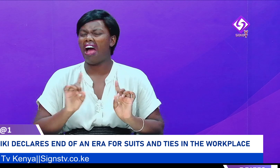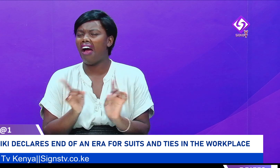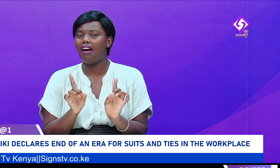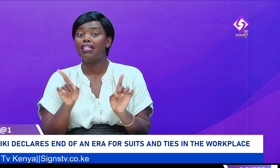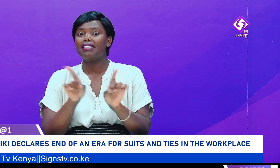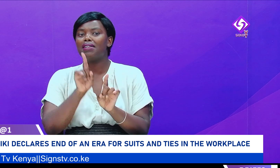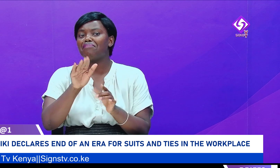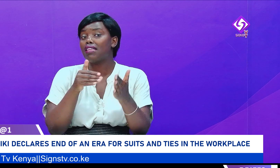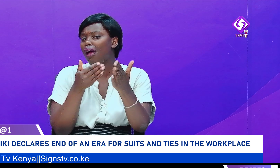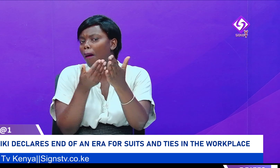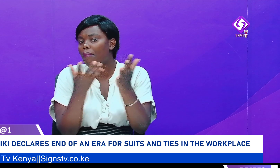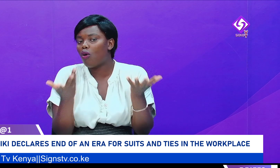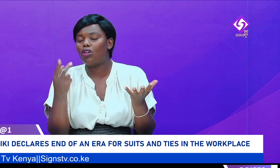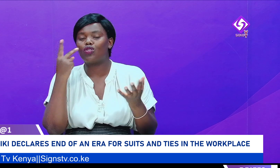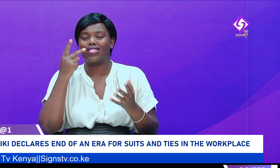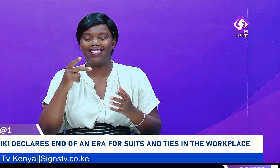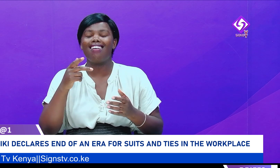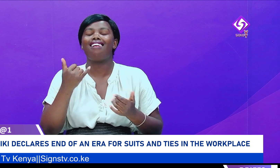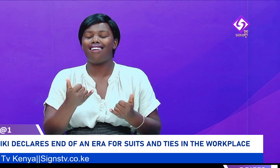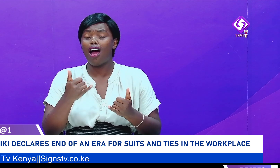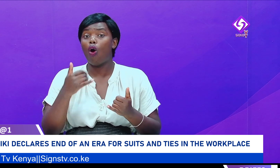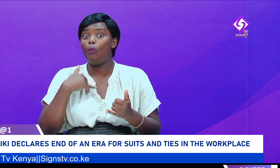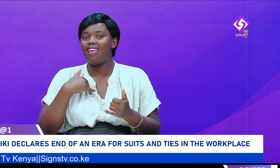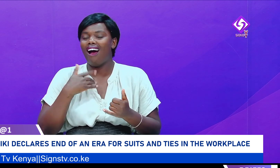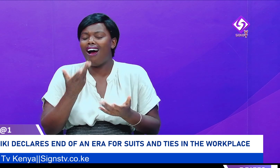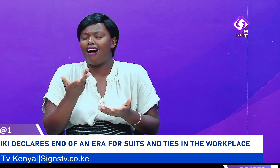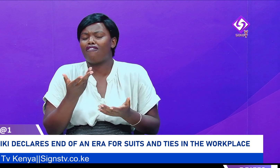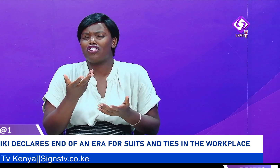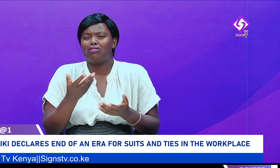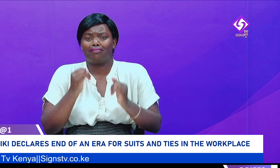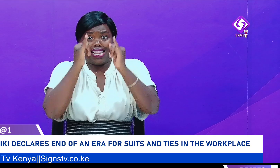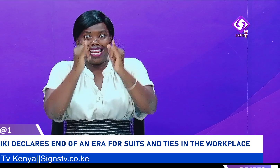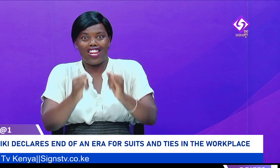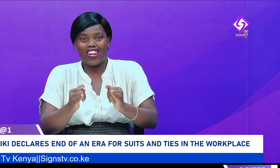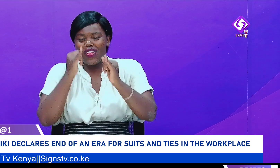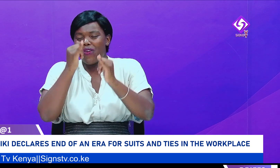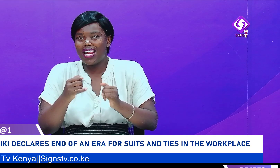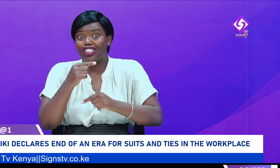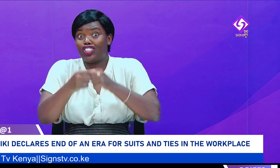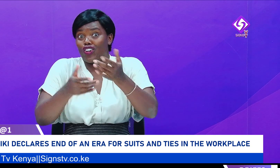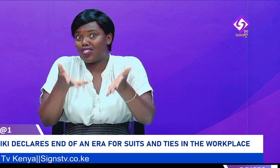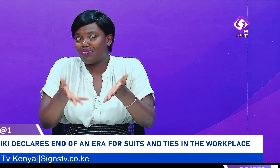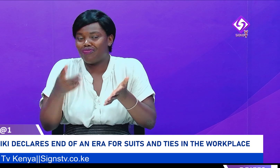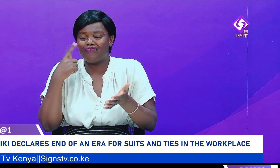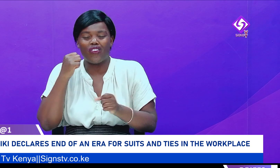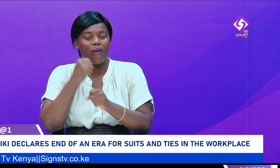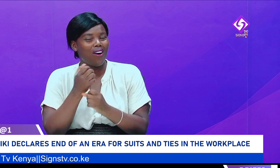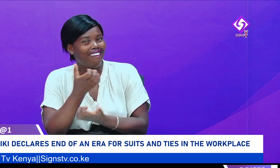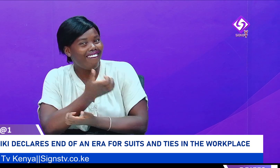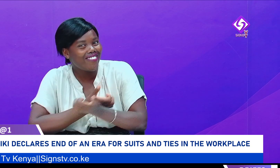on being productive and have an output rather than on strict dress codes.